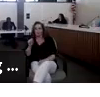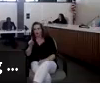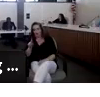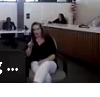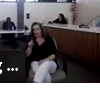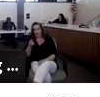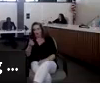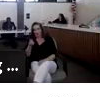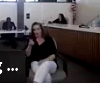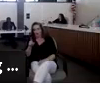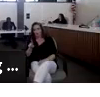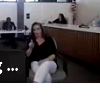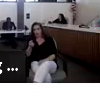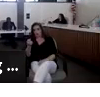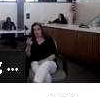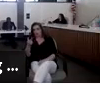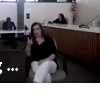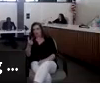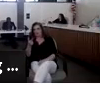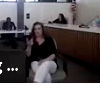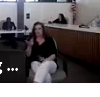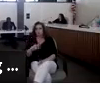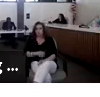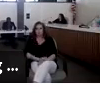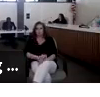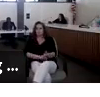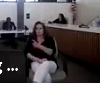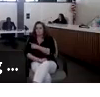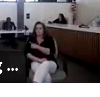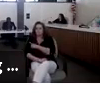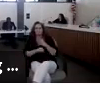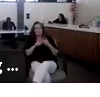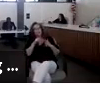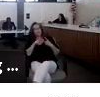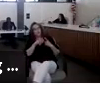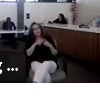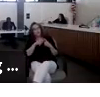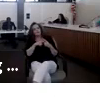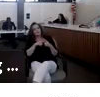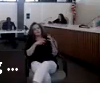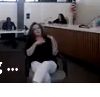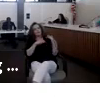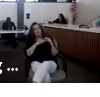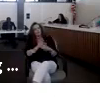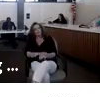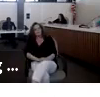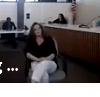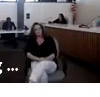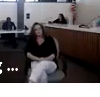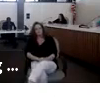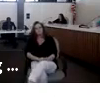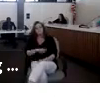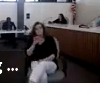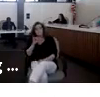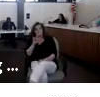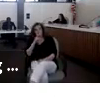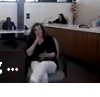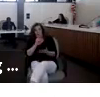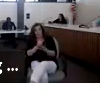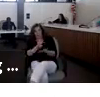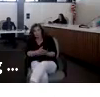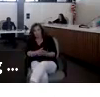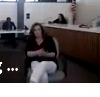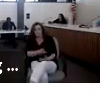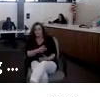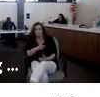it. Mhm. Correct. And when do you expect, if it gets approved, when would you